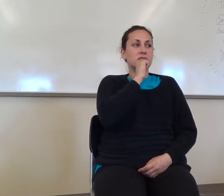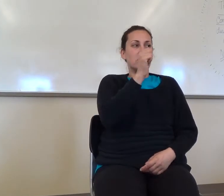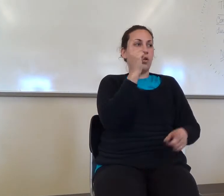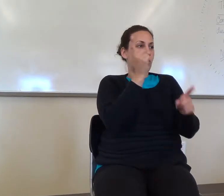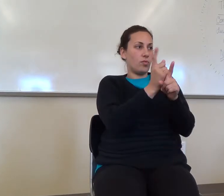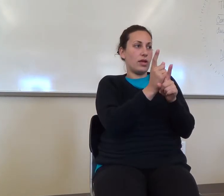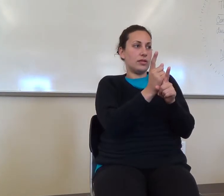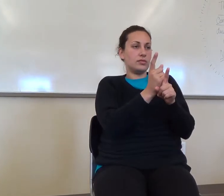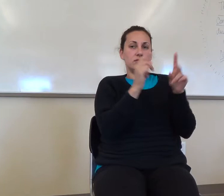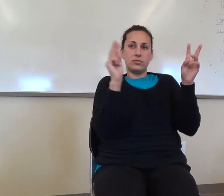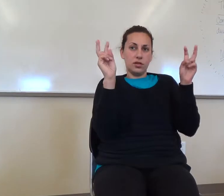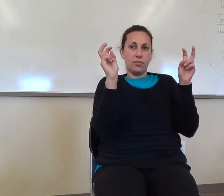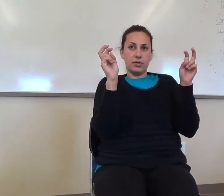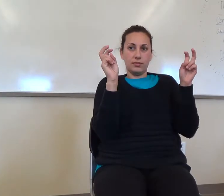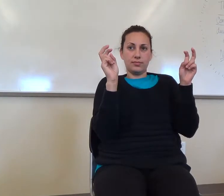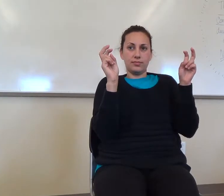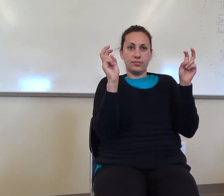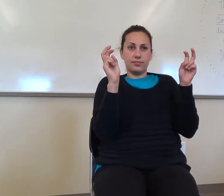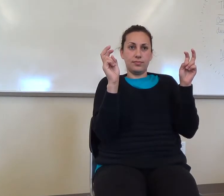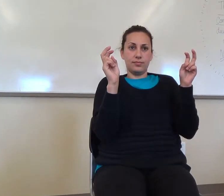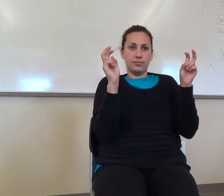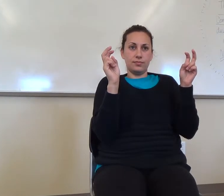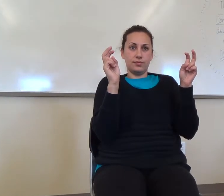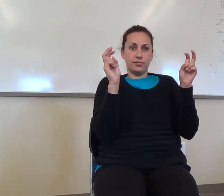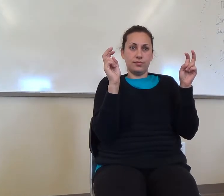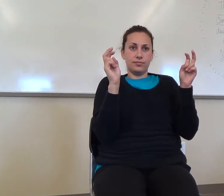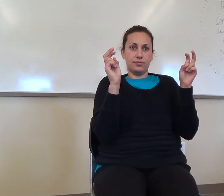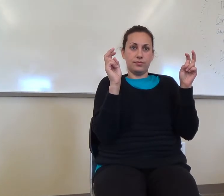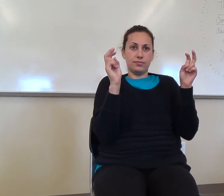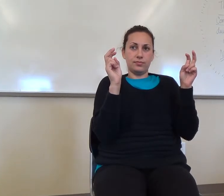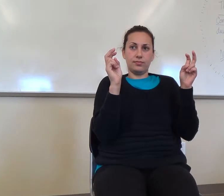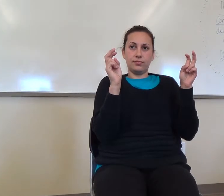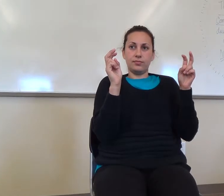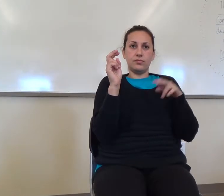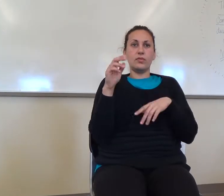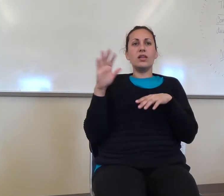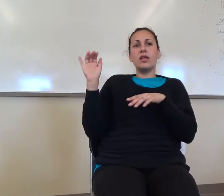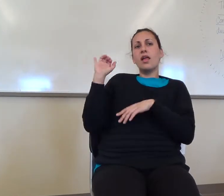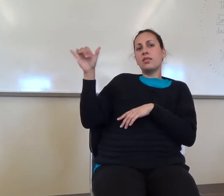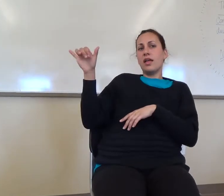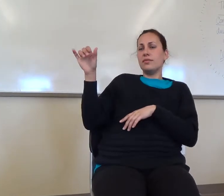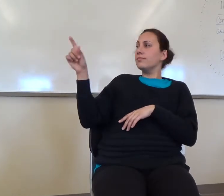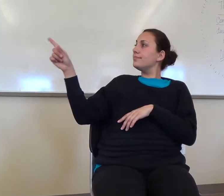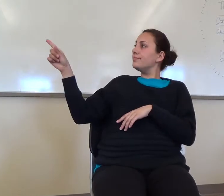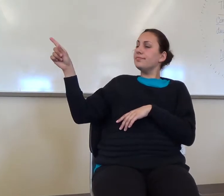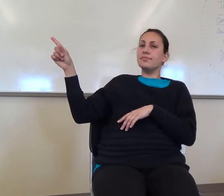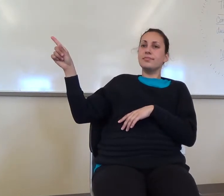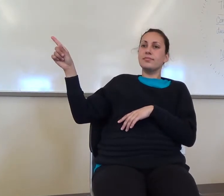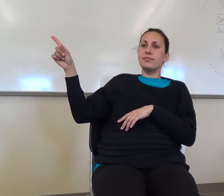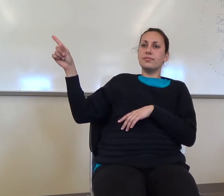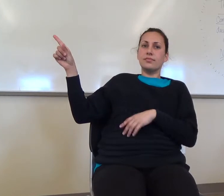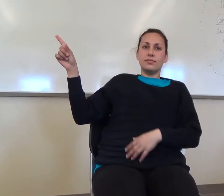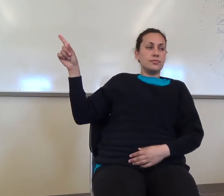in this lesson. Why am I saying that's not right? Oh, I know. I got the answer.